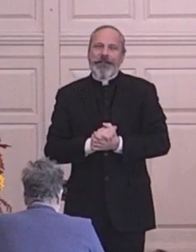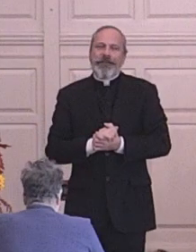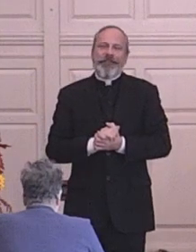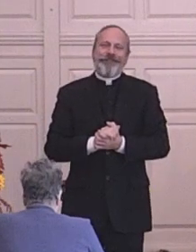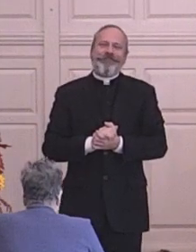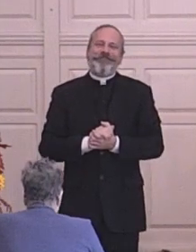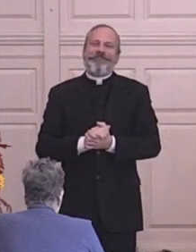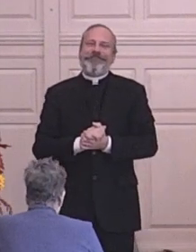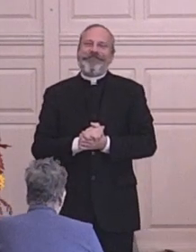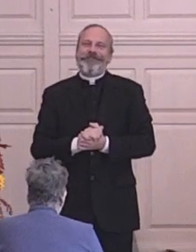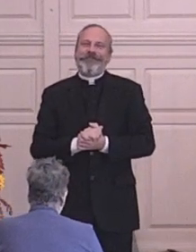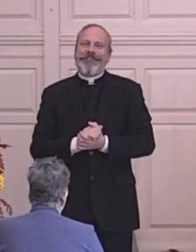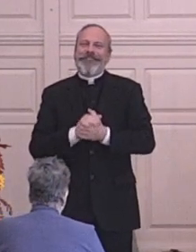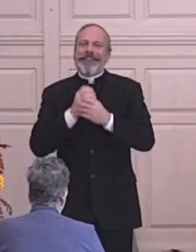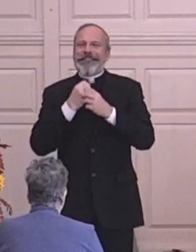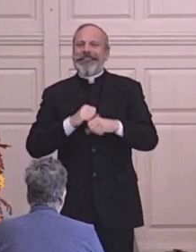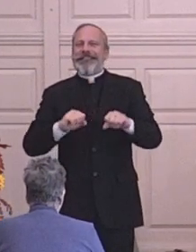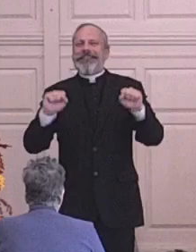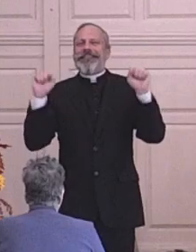evil.